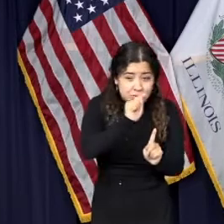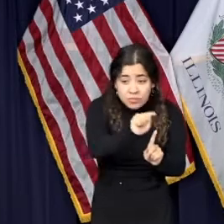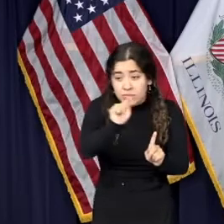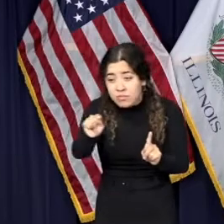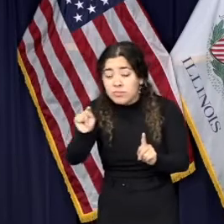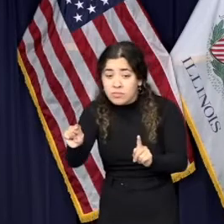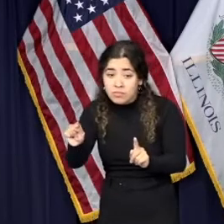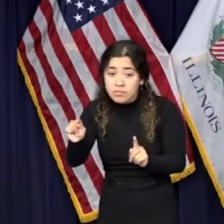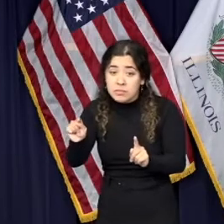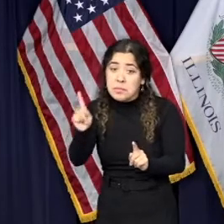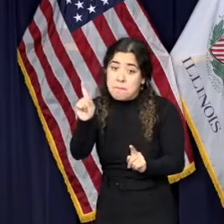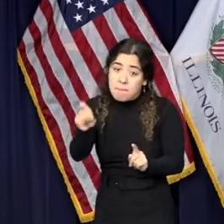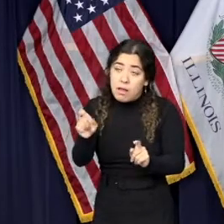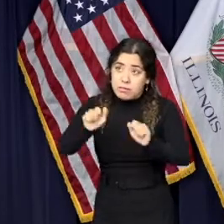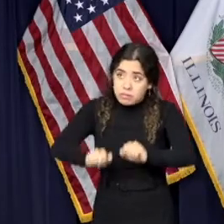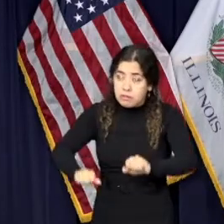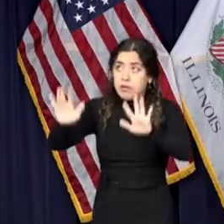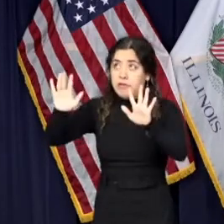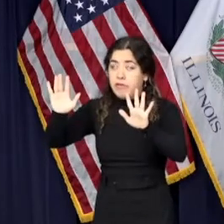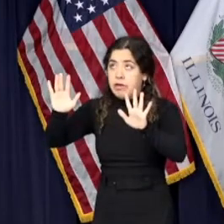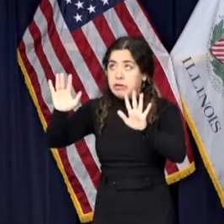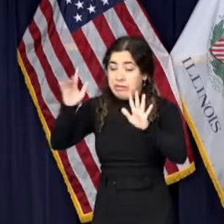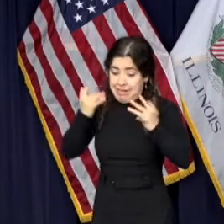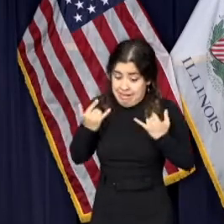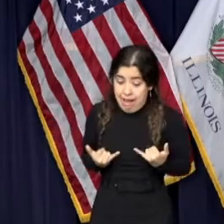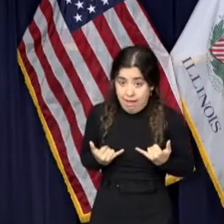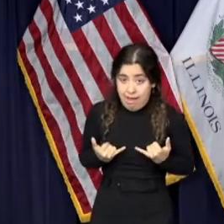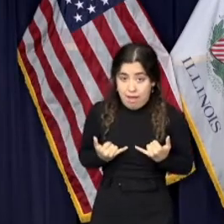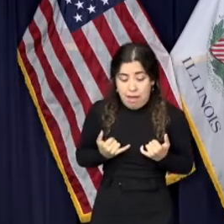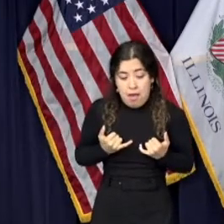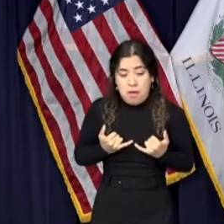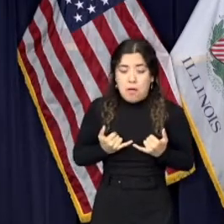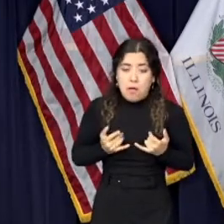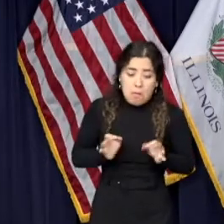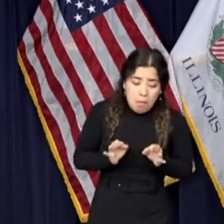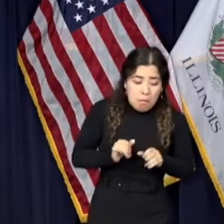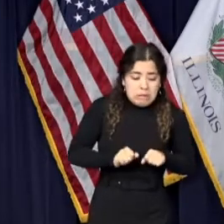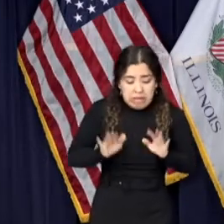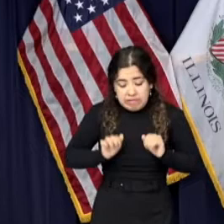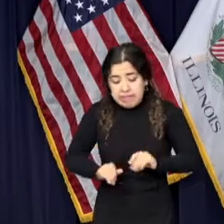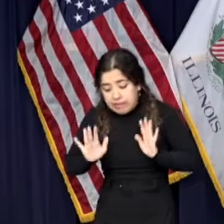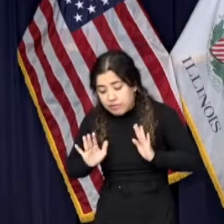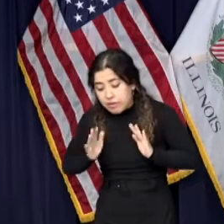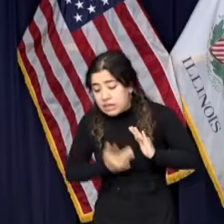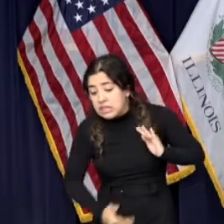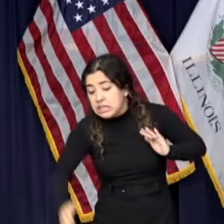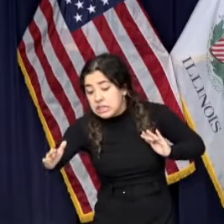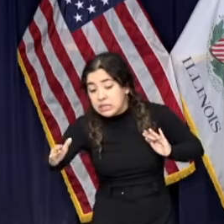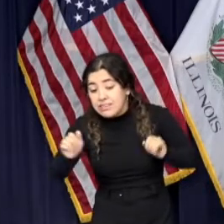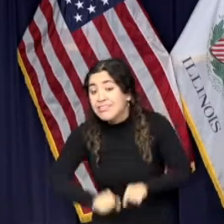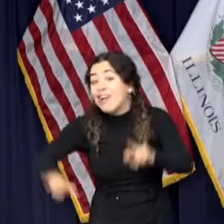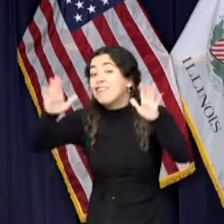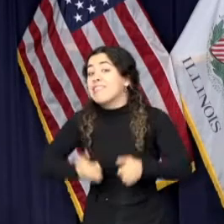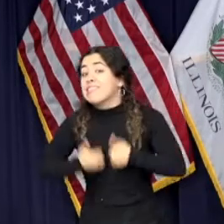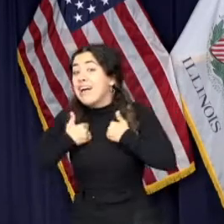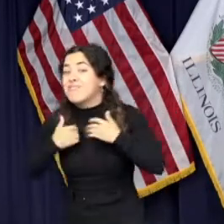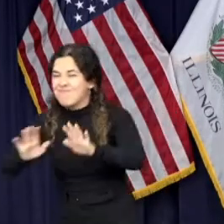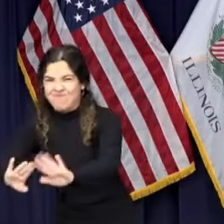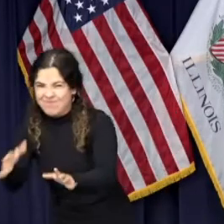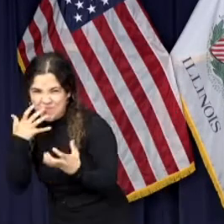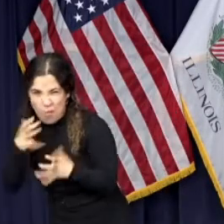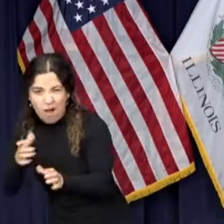sacrifice now to avoid making a much larger one down the road. I know we all want to be done with this